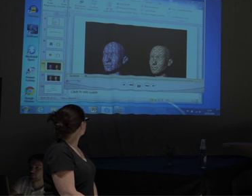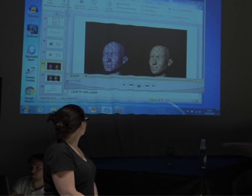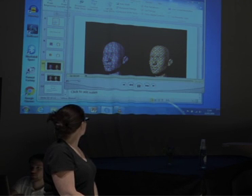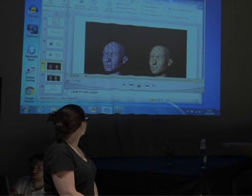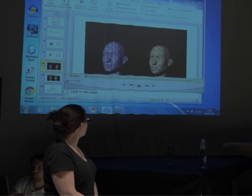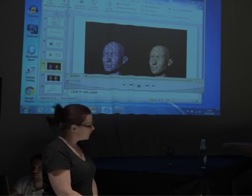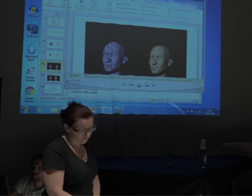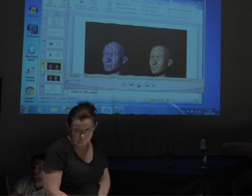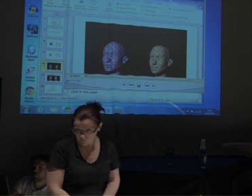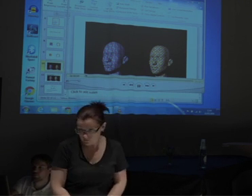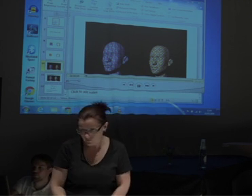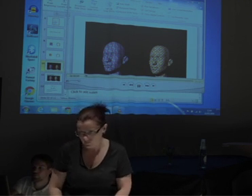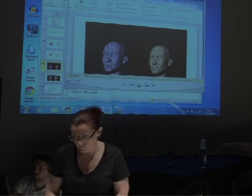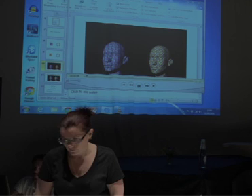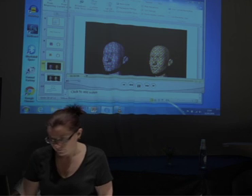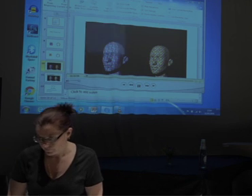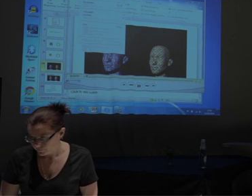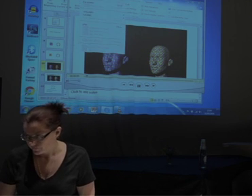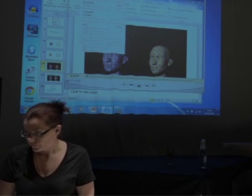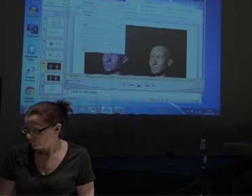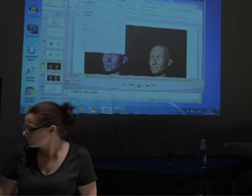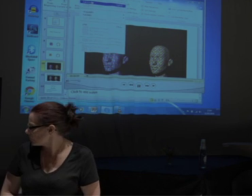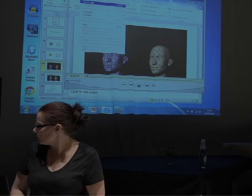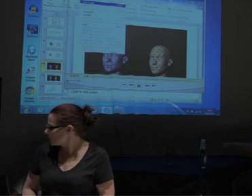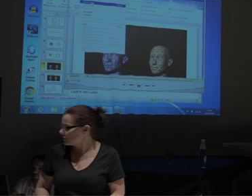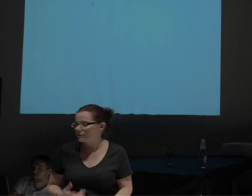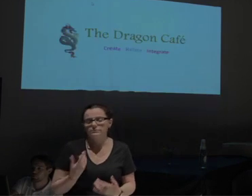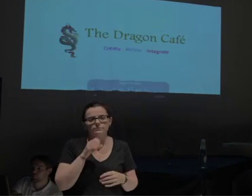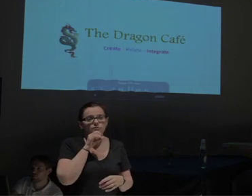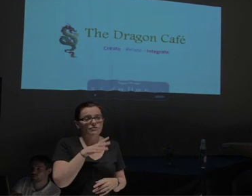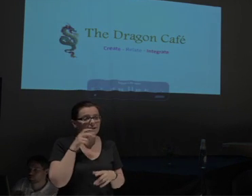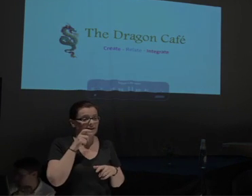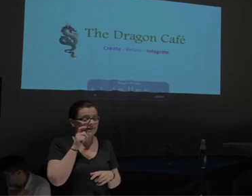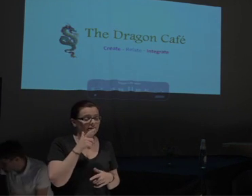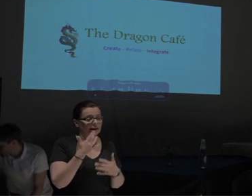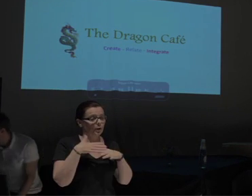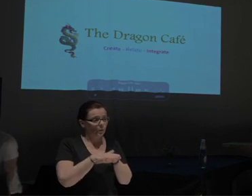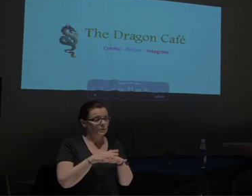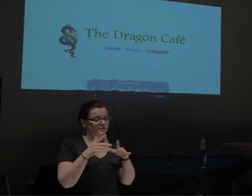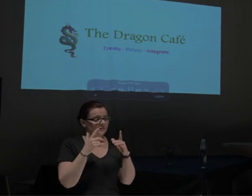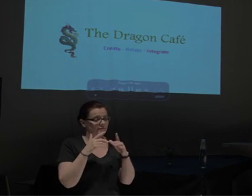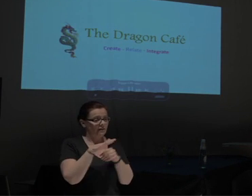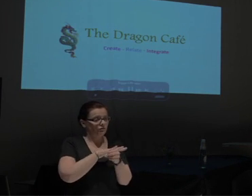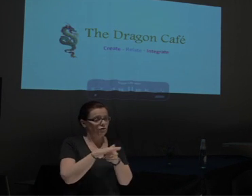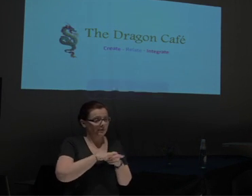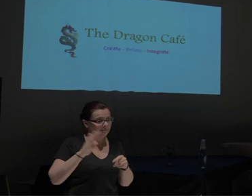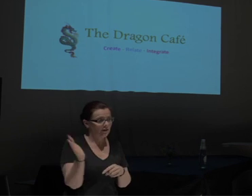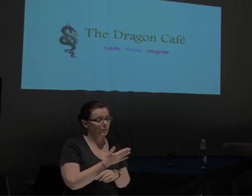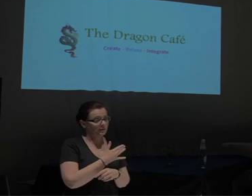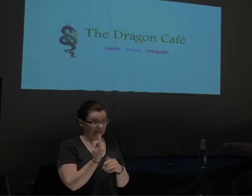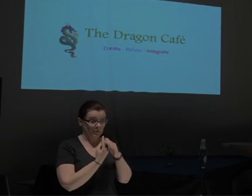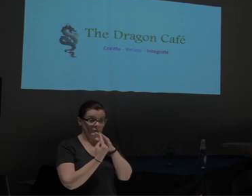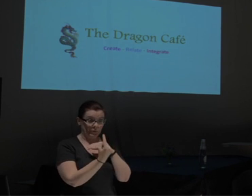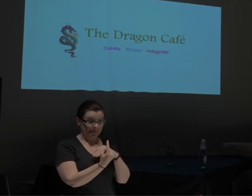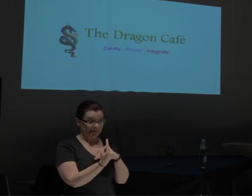We are the Dragon Cafe. The Dragon Cafe is an inclusive, creative environment for everyone. Its unique